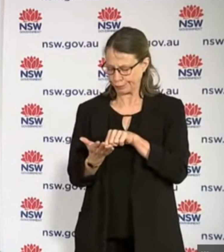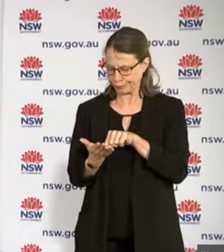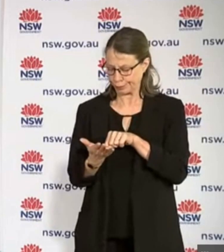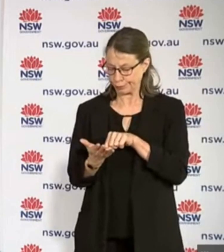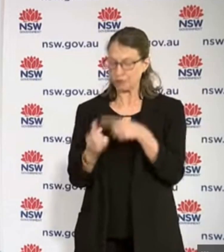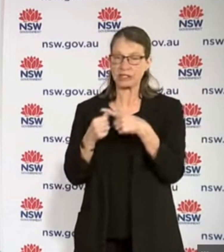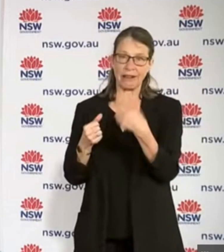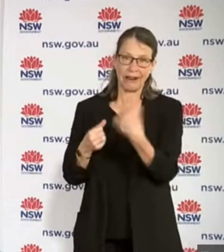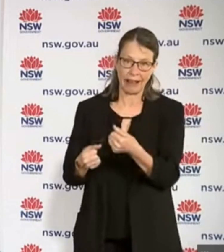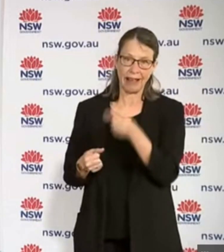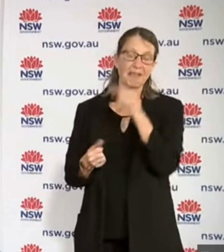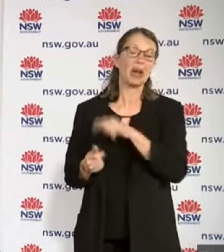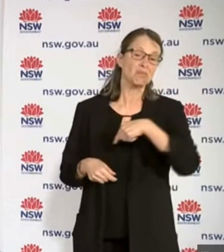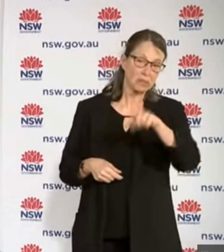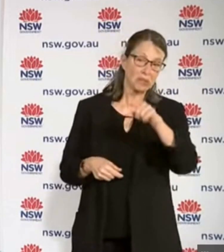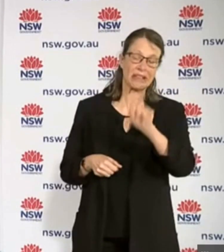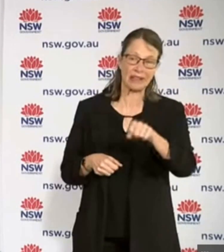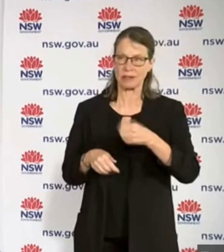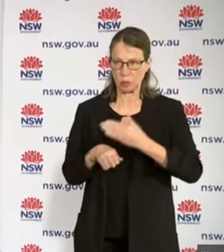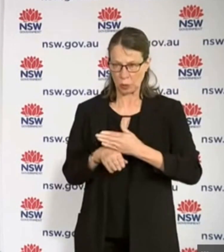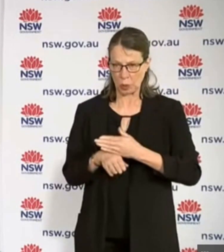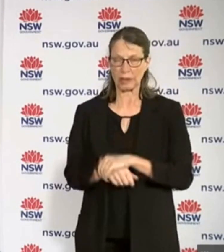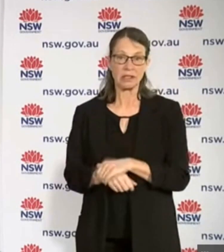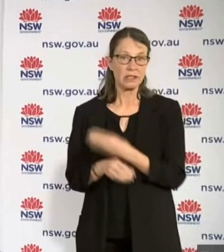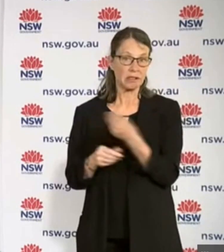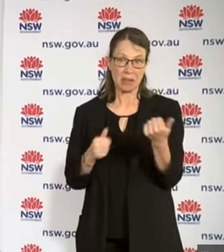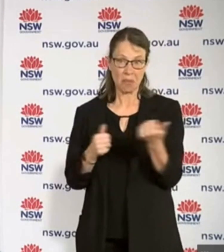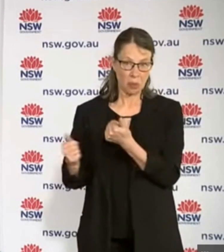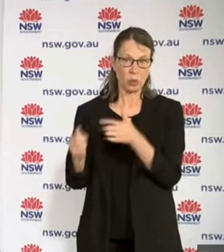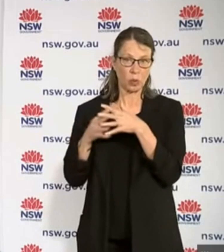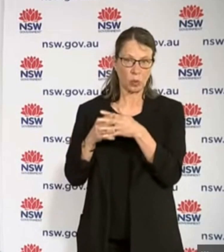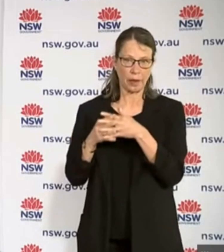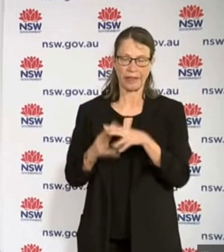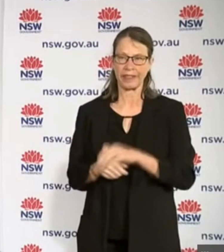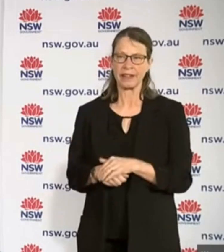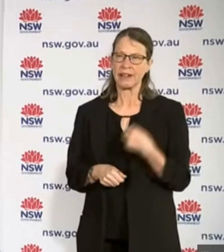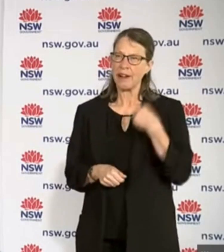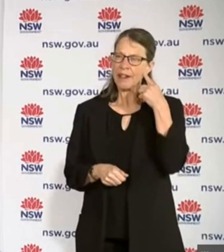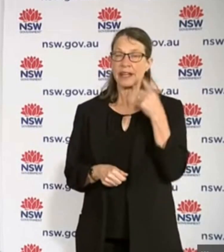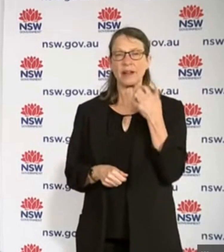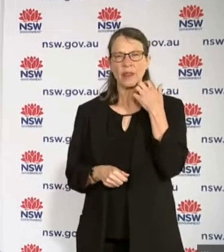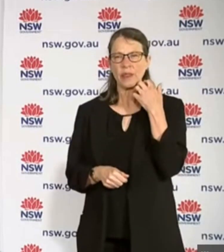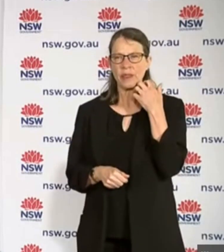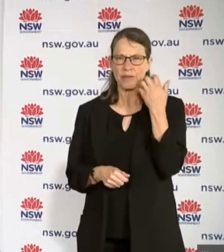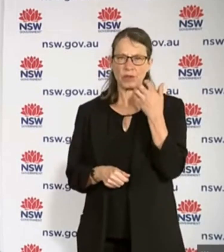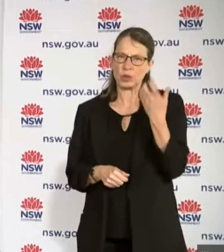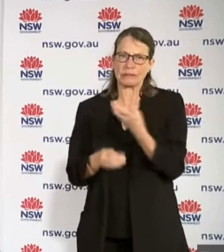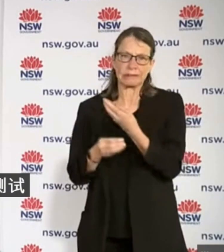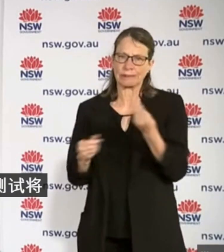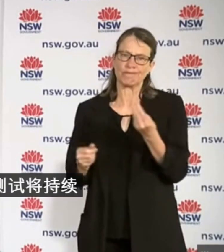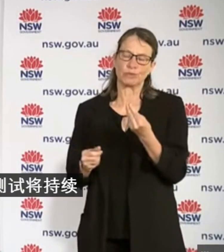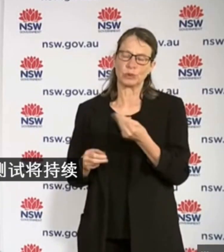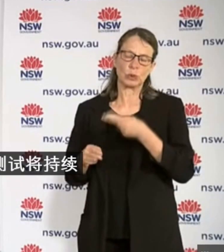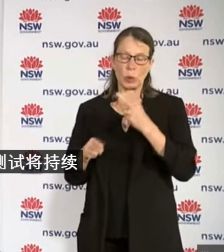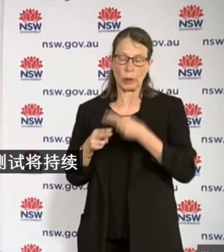of those businesses have found it's been very useful. I suspect rapid antigen testing in certain high-risk settings will